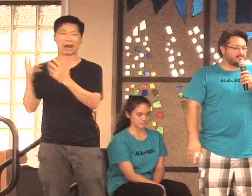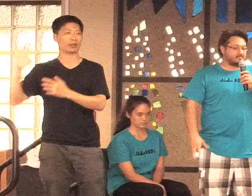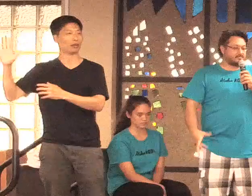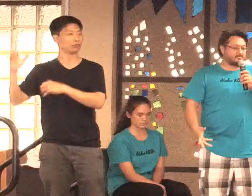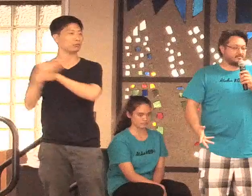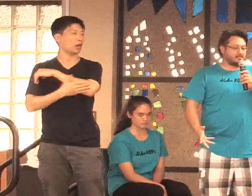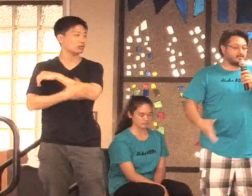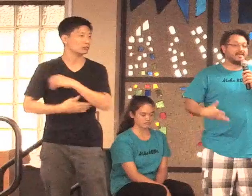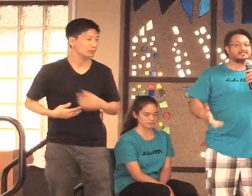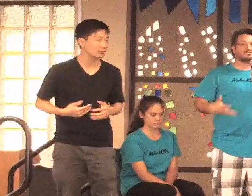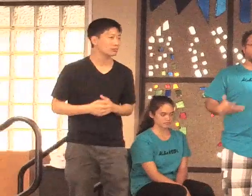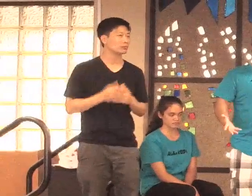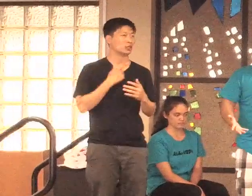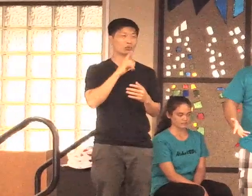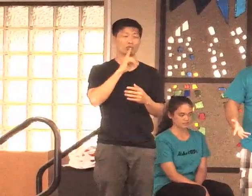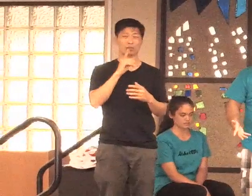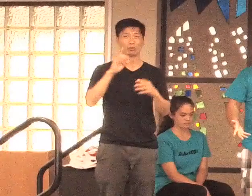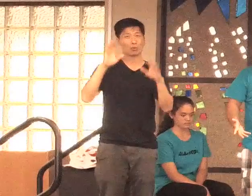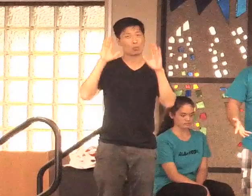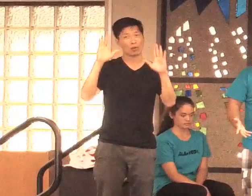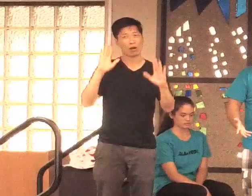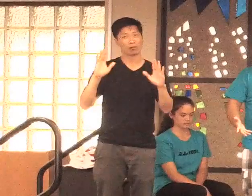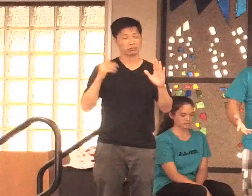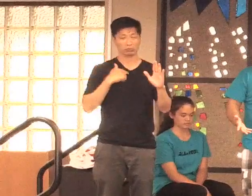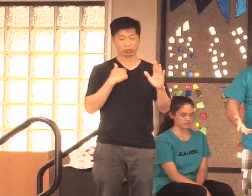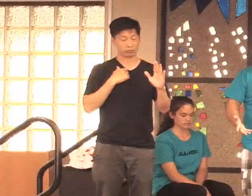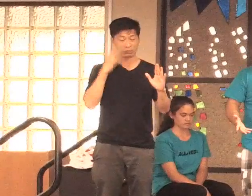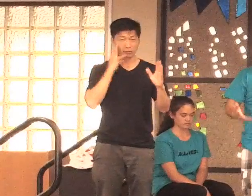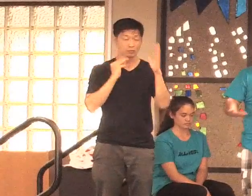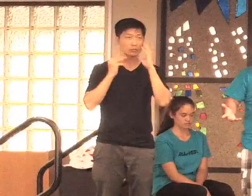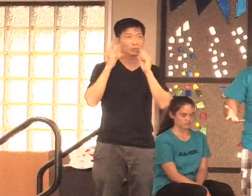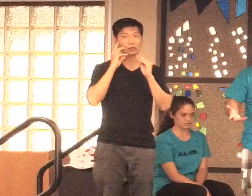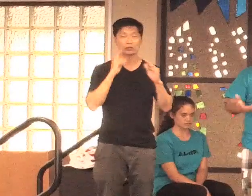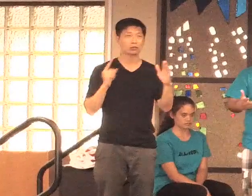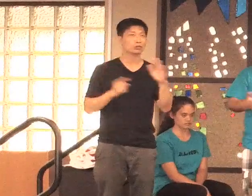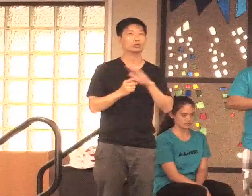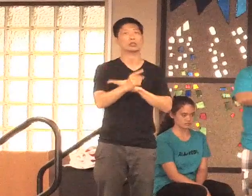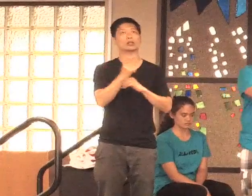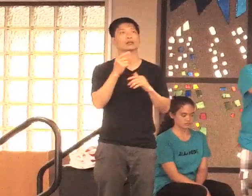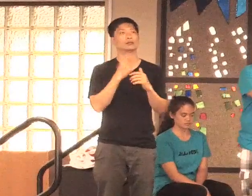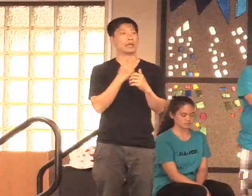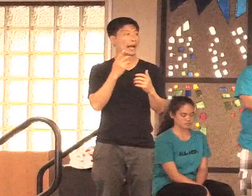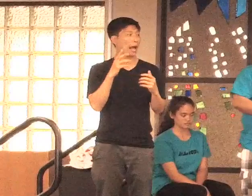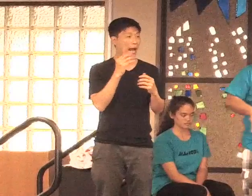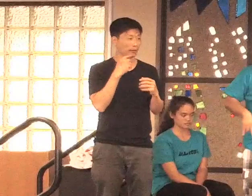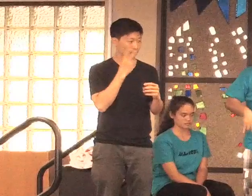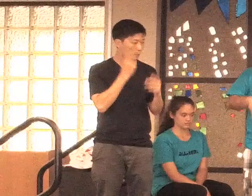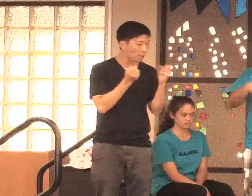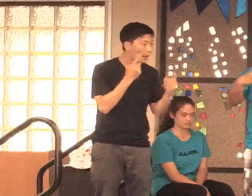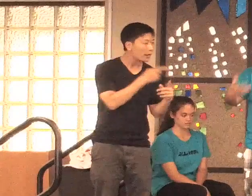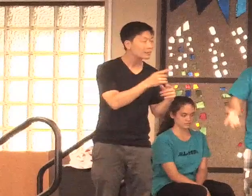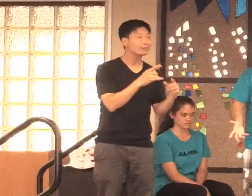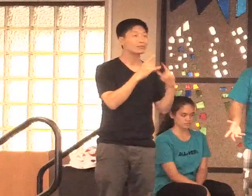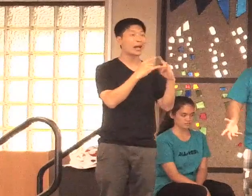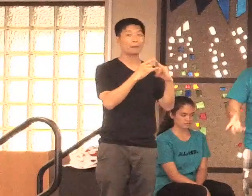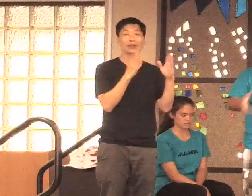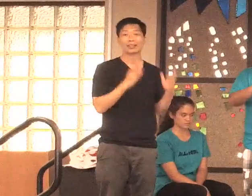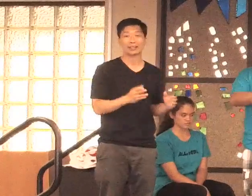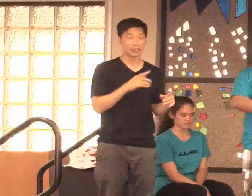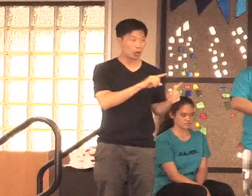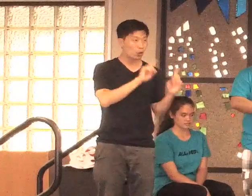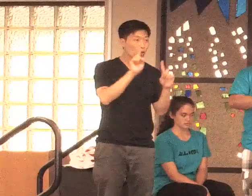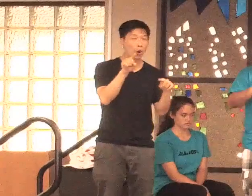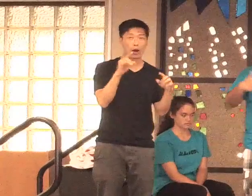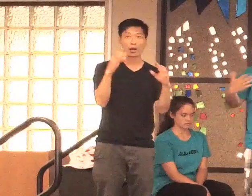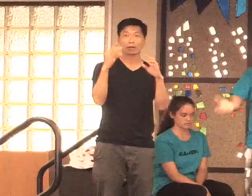It's been an amazing journey, and it's amazing to see, especially campers, when they go to conference, you get to